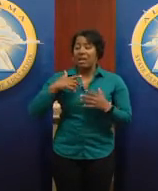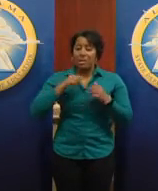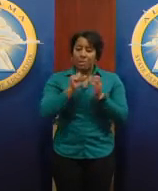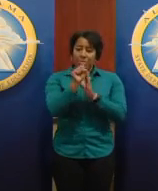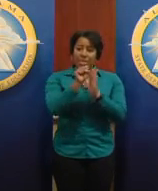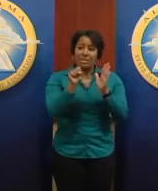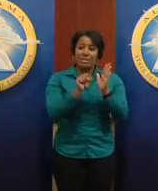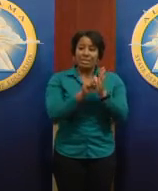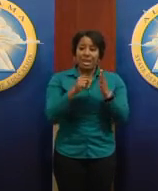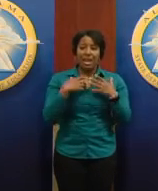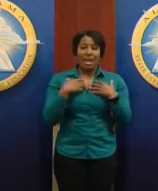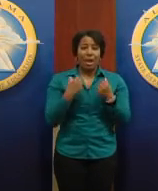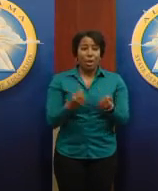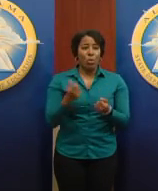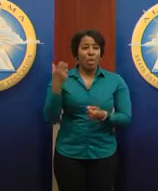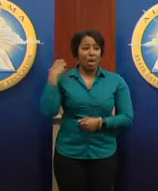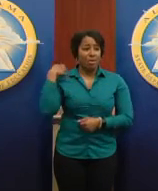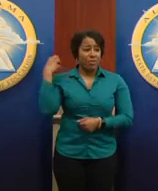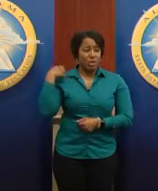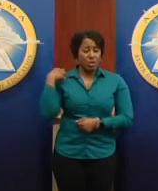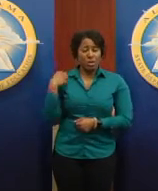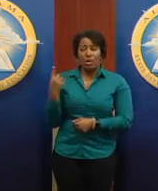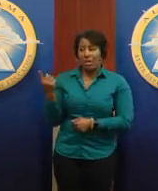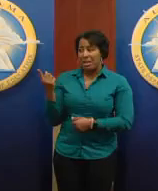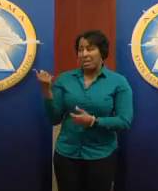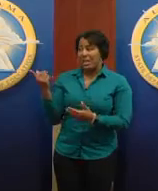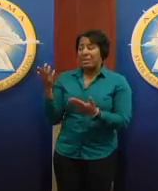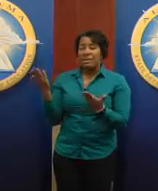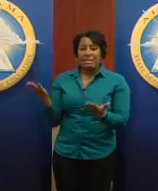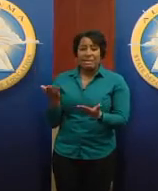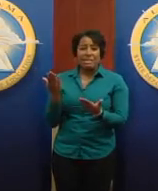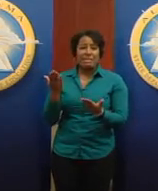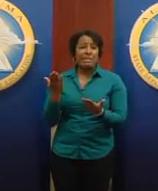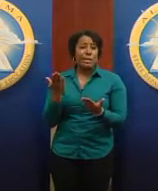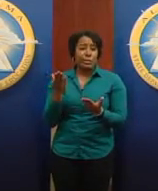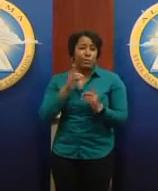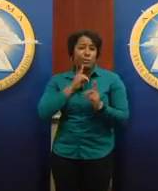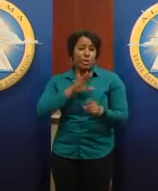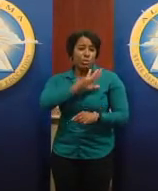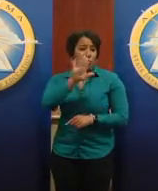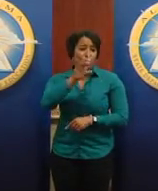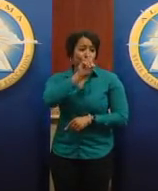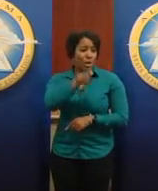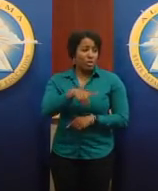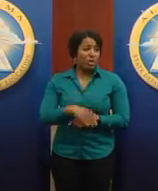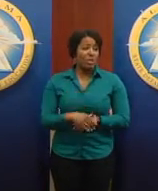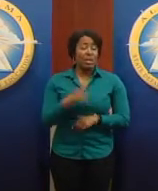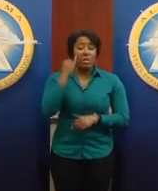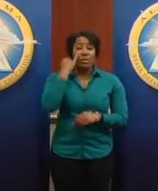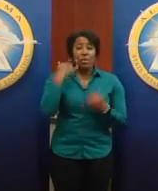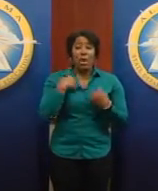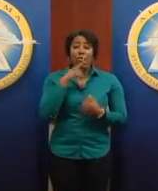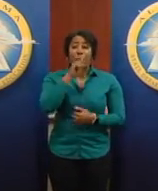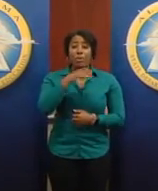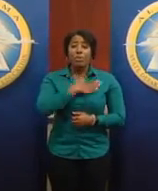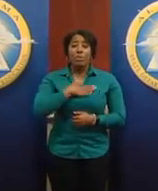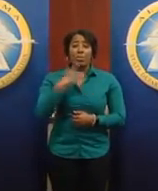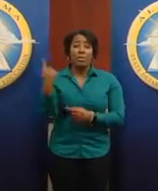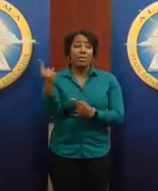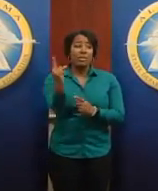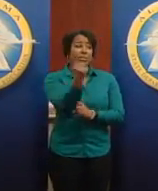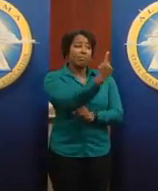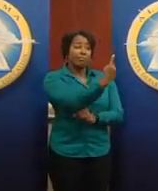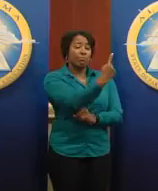he's mostly here for questions. As Dr. Sibley has said, he's going to ask that anybody who has questions for us would come over here to this microphone. But first, Dr.